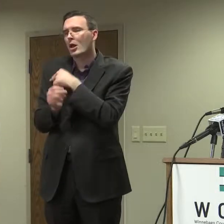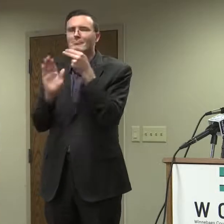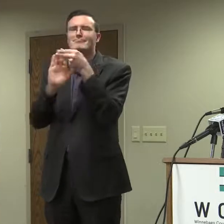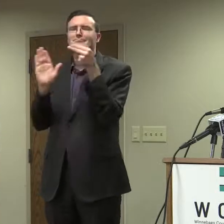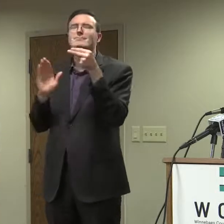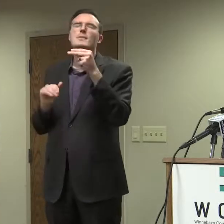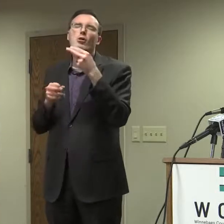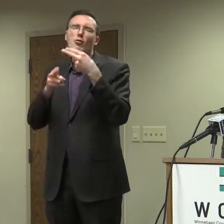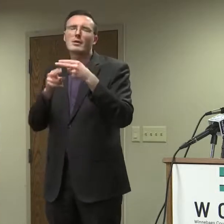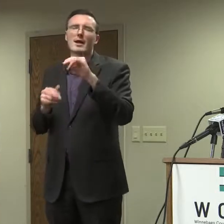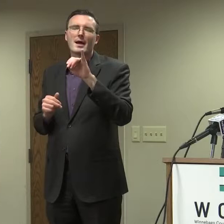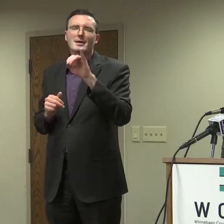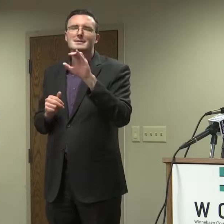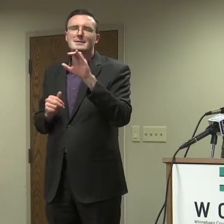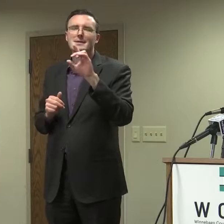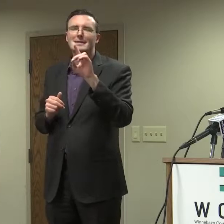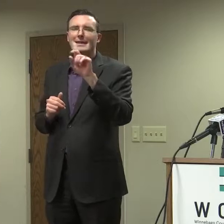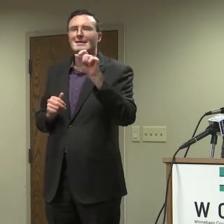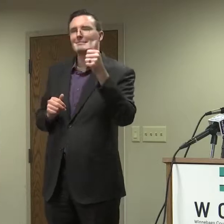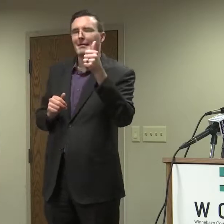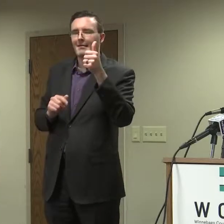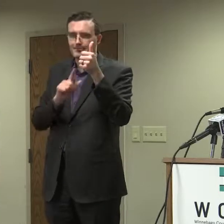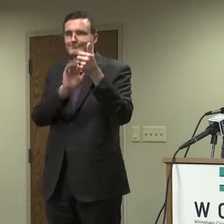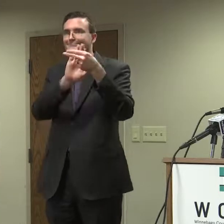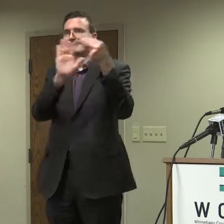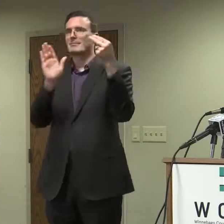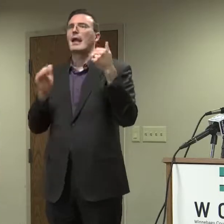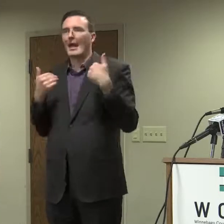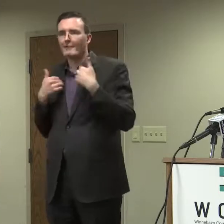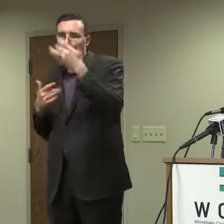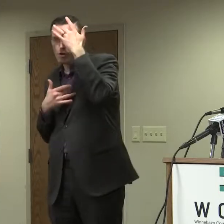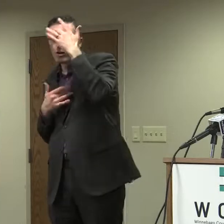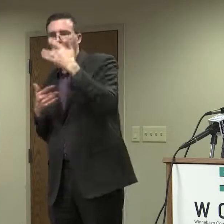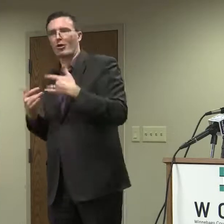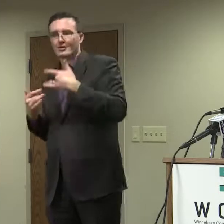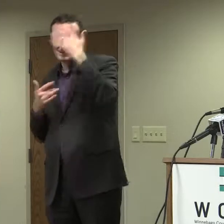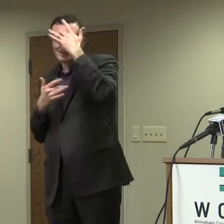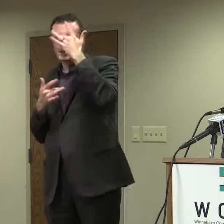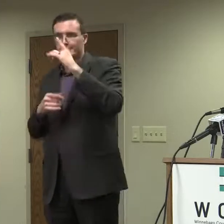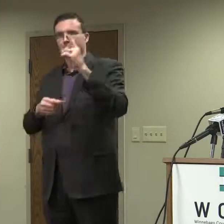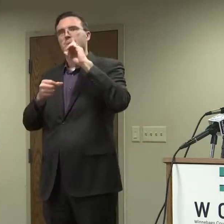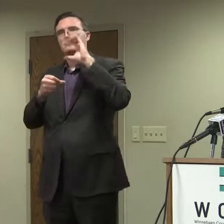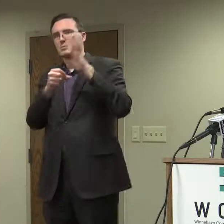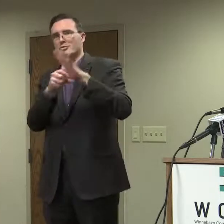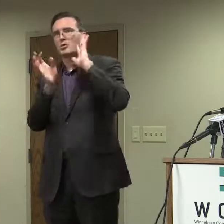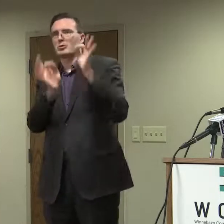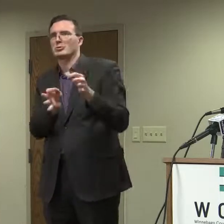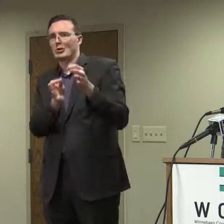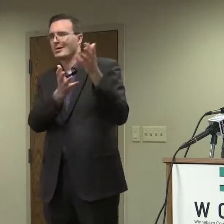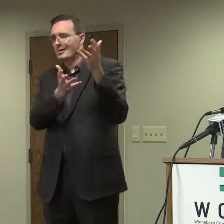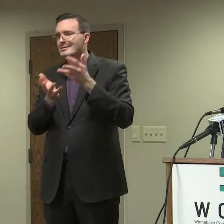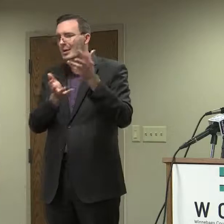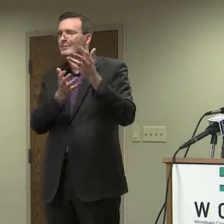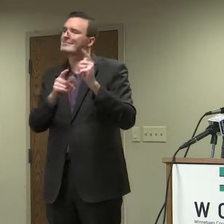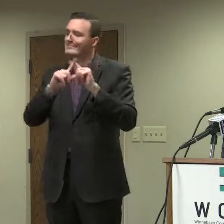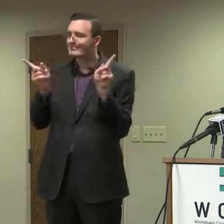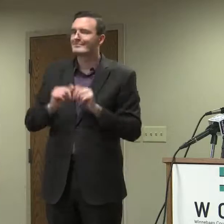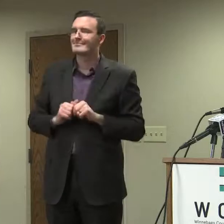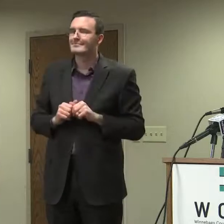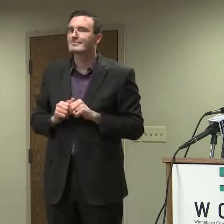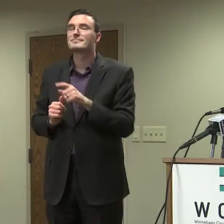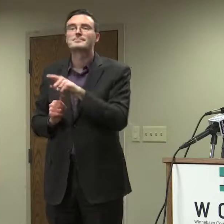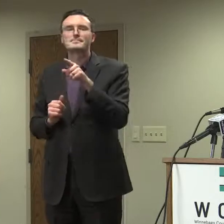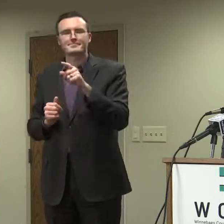disease. And then you touched on that pharmacy portion. Is the health department involved in that at all